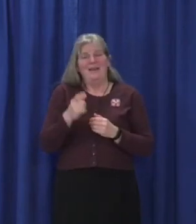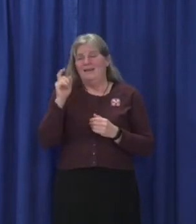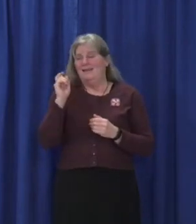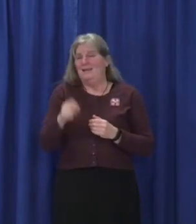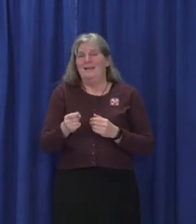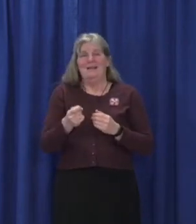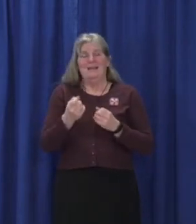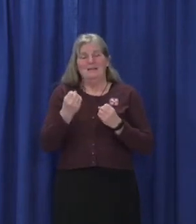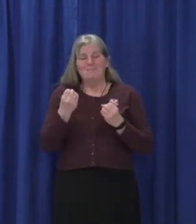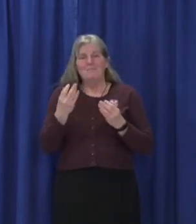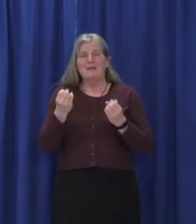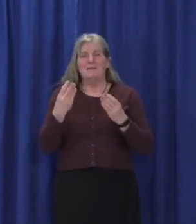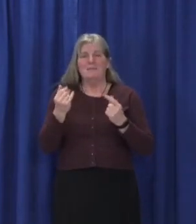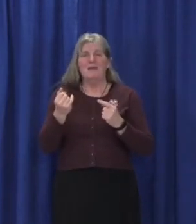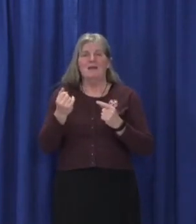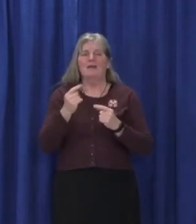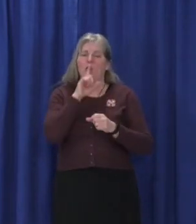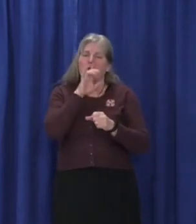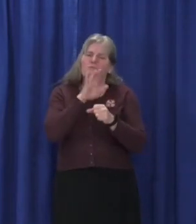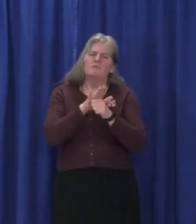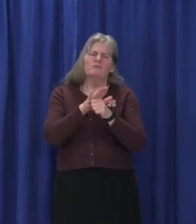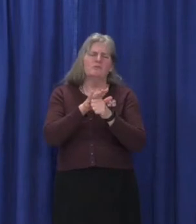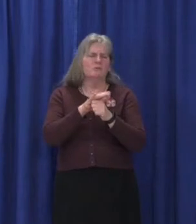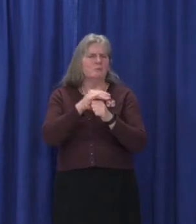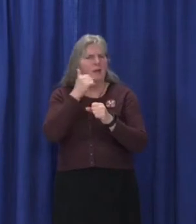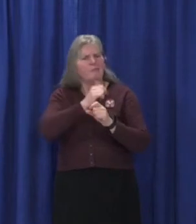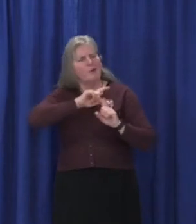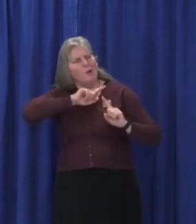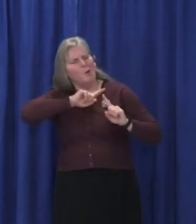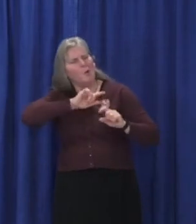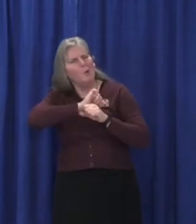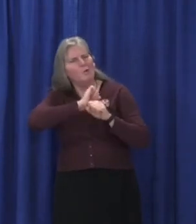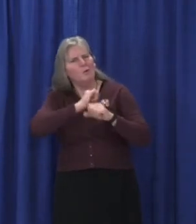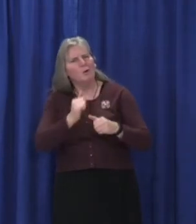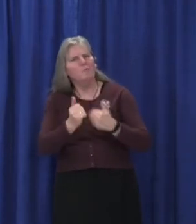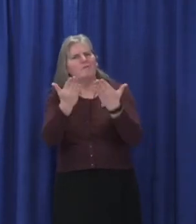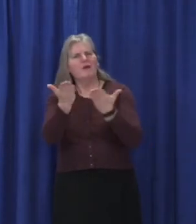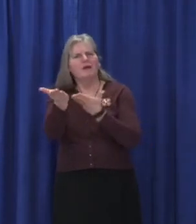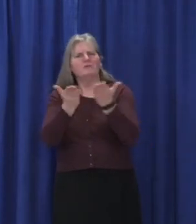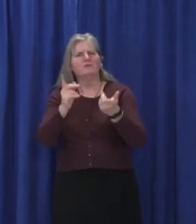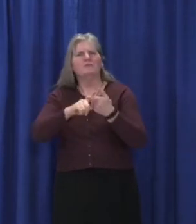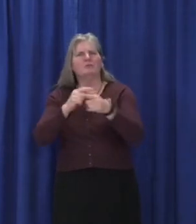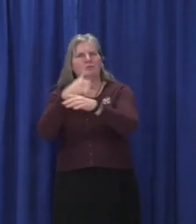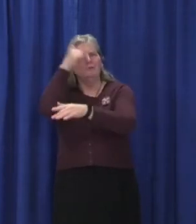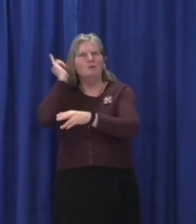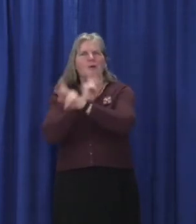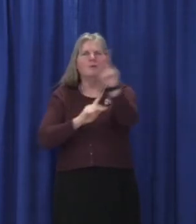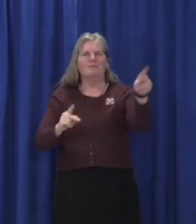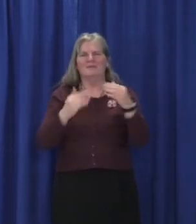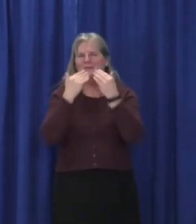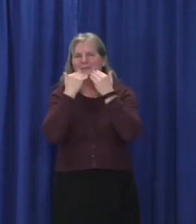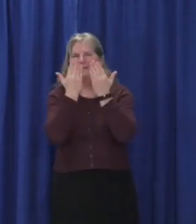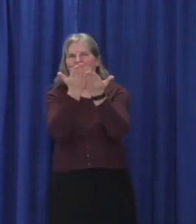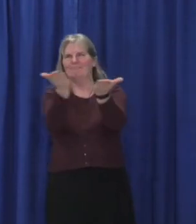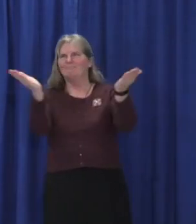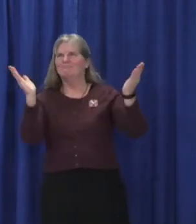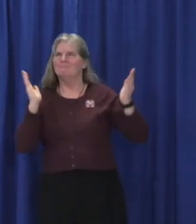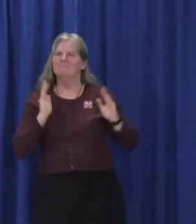many dedicated individuals that show up each and every day to serve their fellow Yukoners. So thank you very much for that.